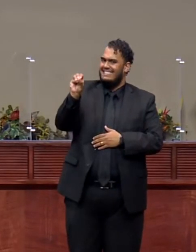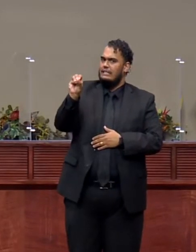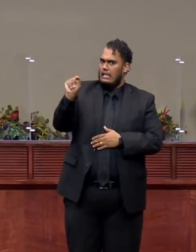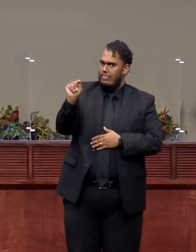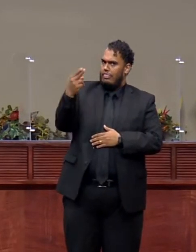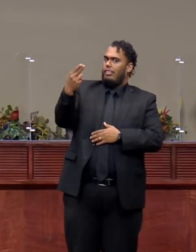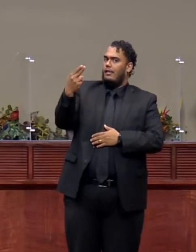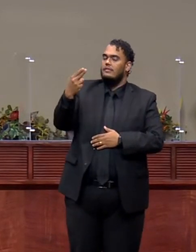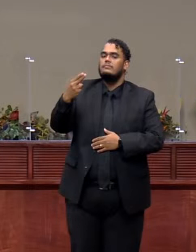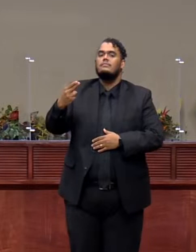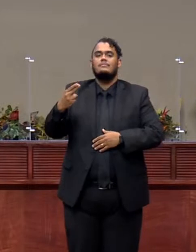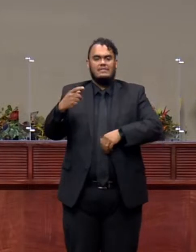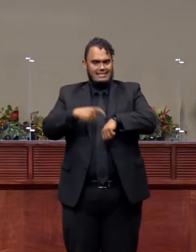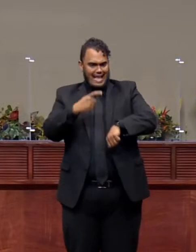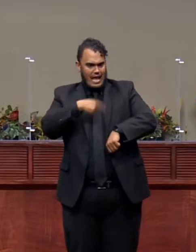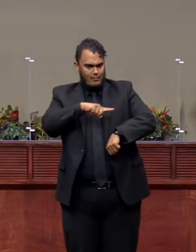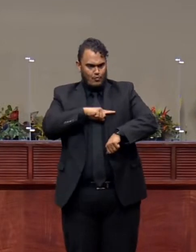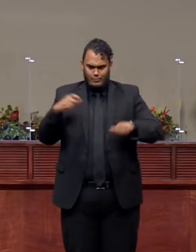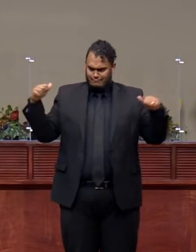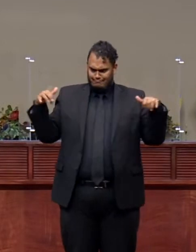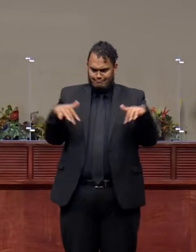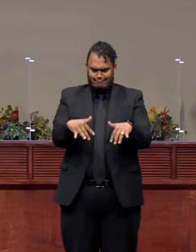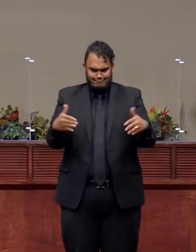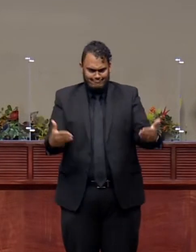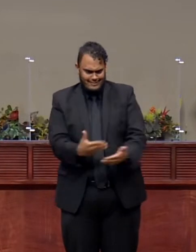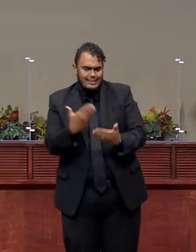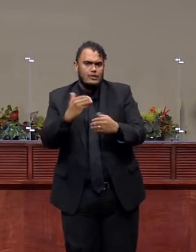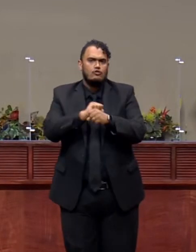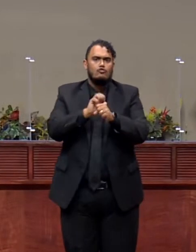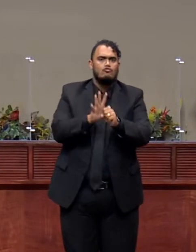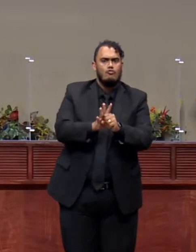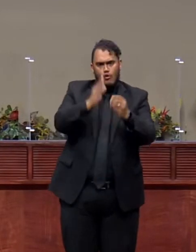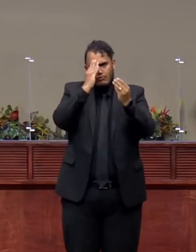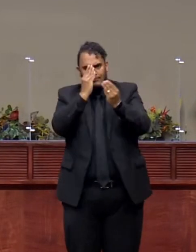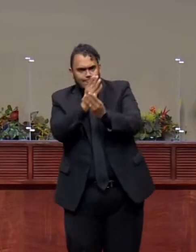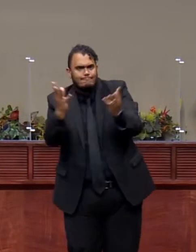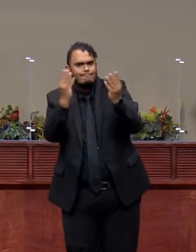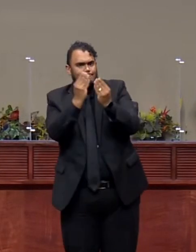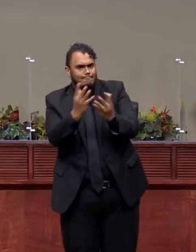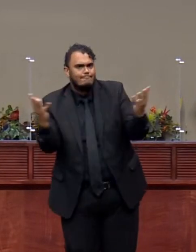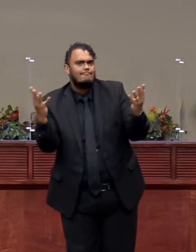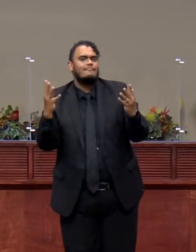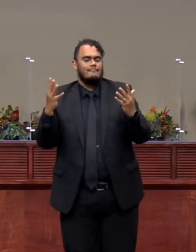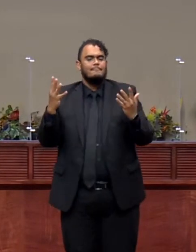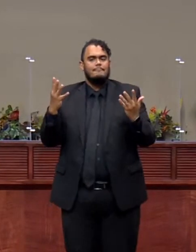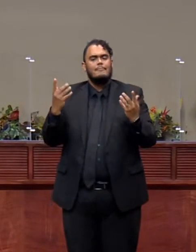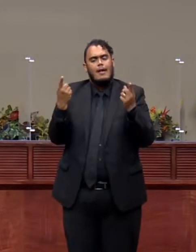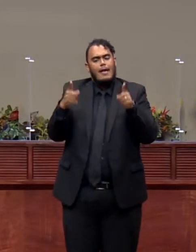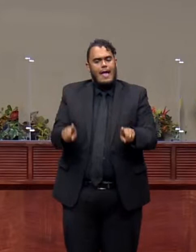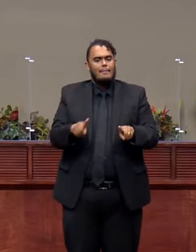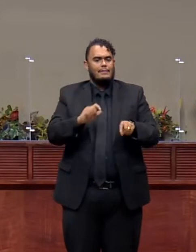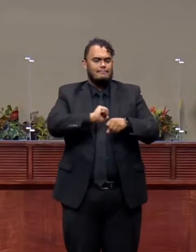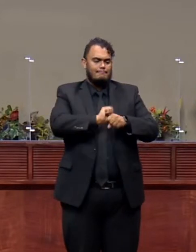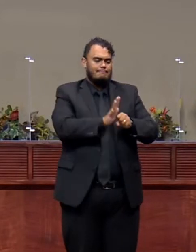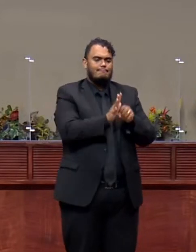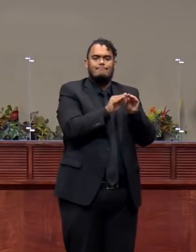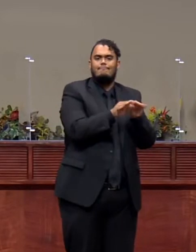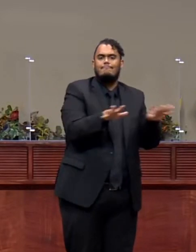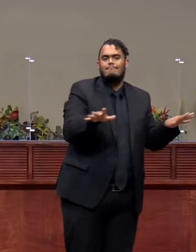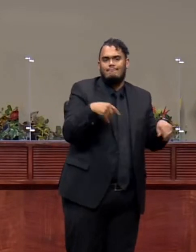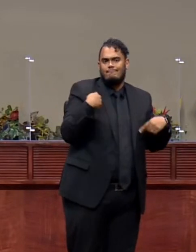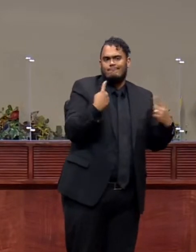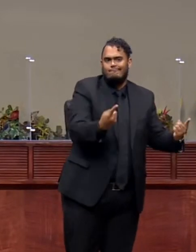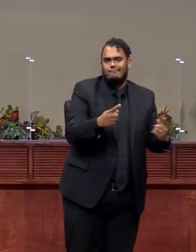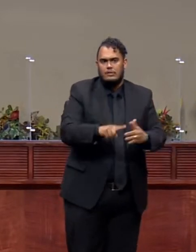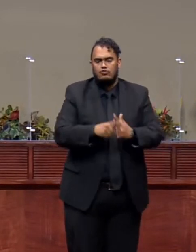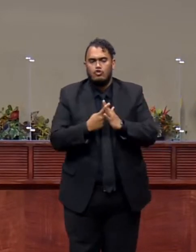conference since we began coming to you and briefing you regarding this pandemic. Also, today is